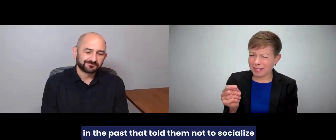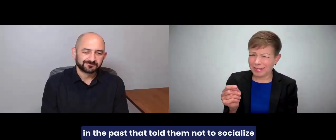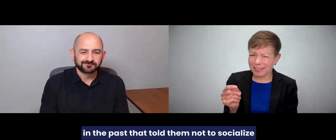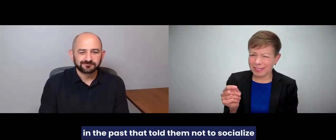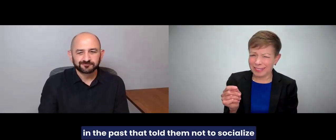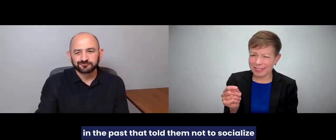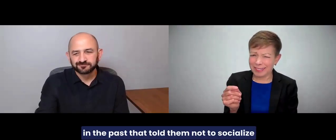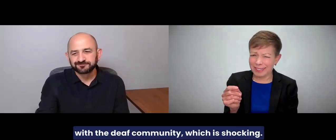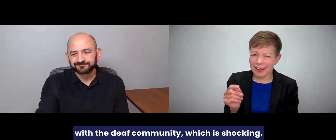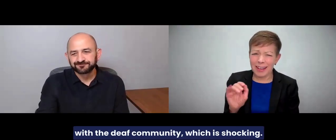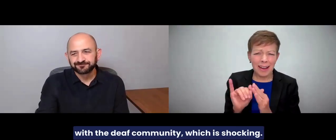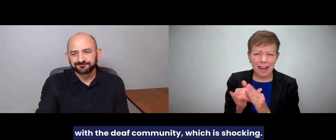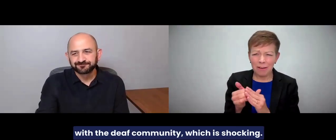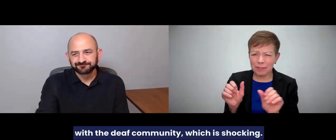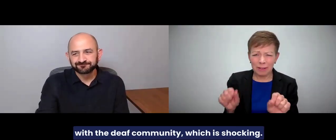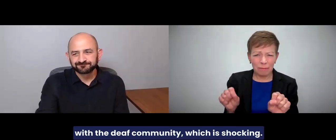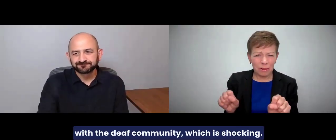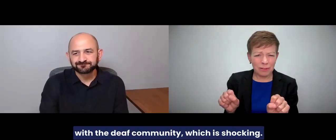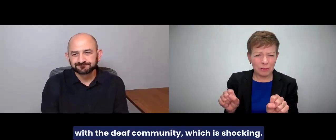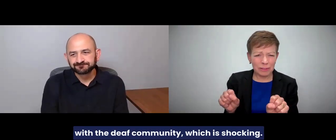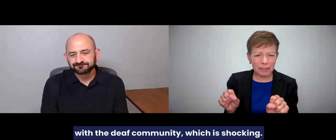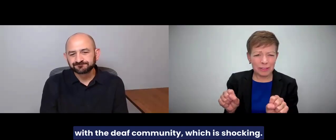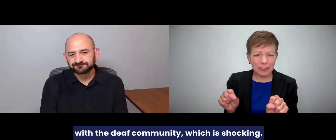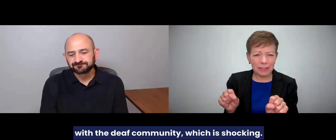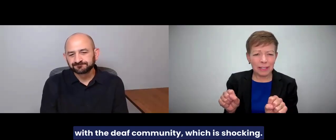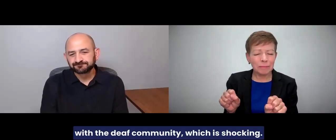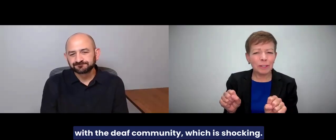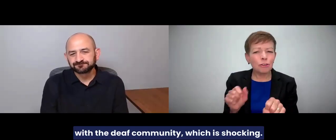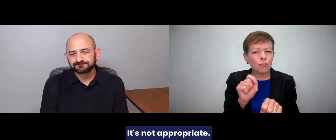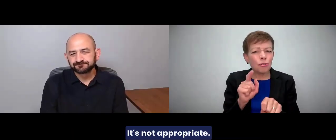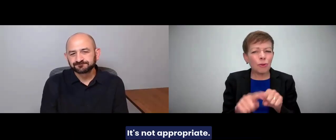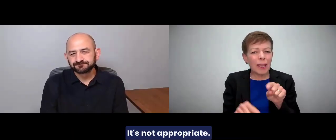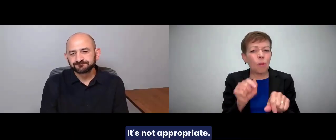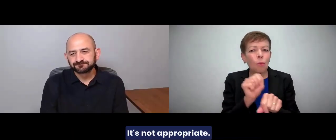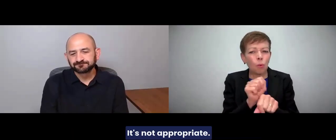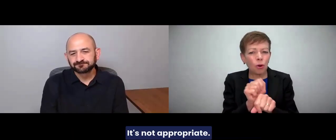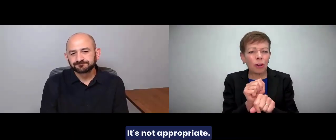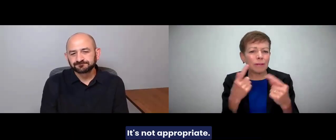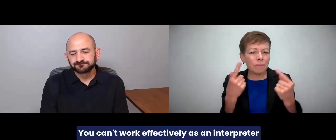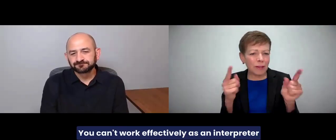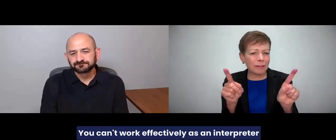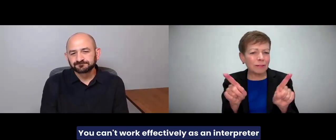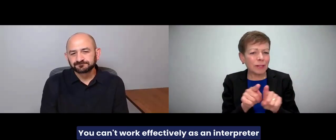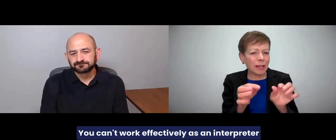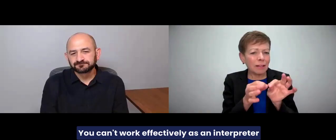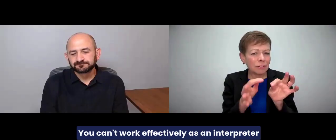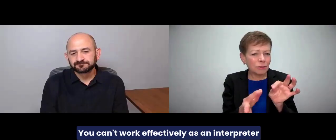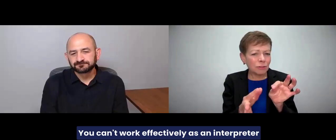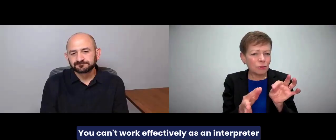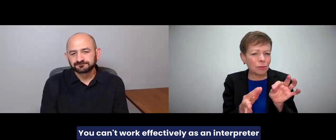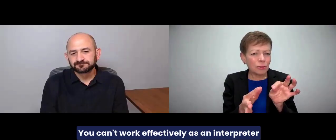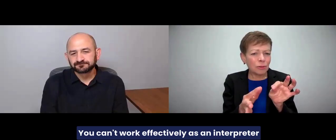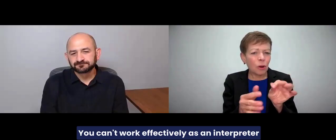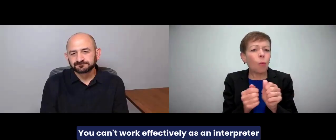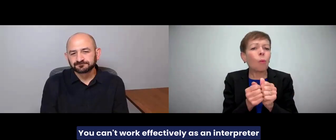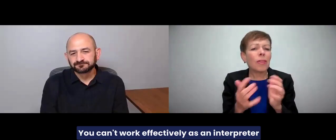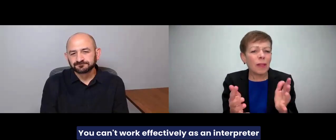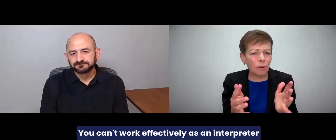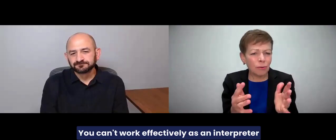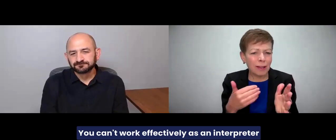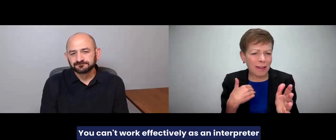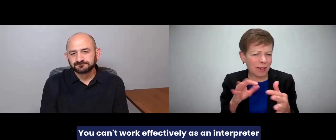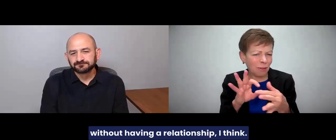that told them not to socialize with the deaf community, which is shocking. It's not appropriate. You can't work effectively as